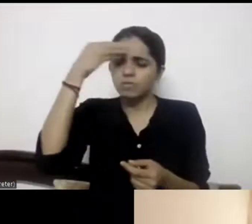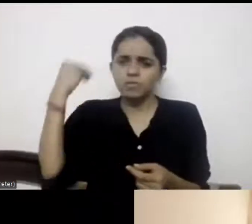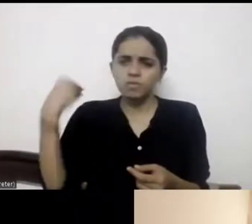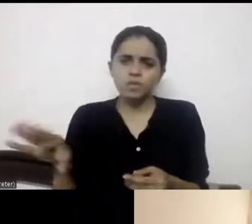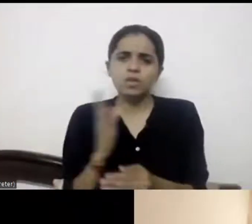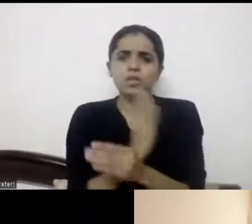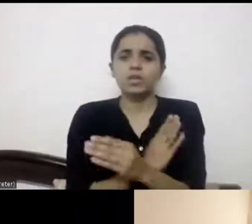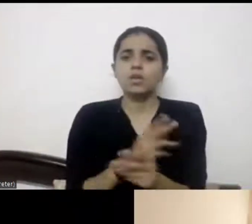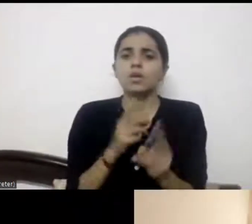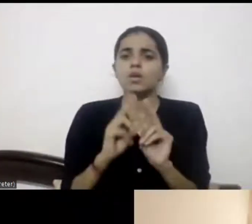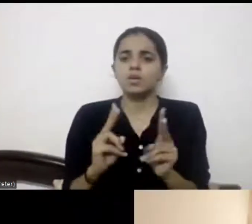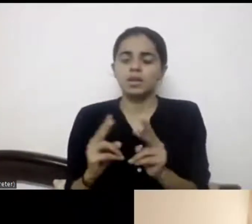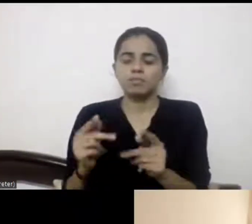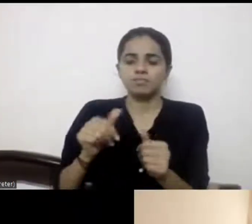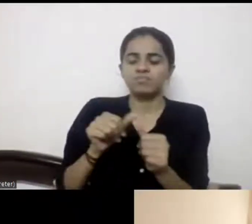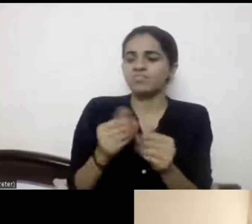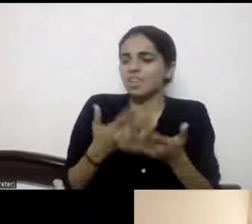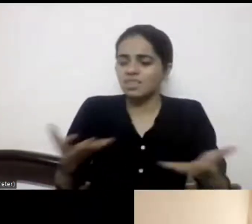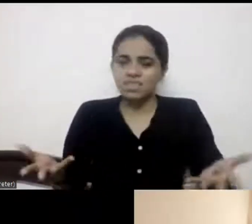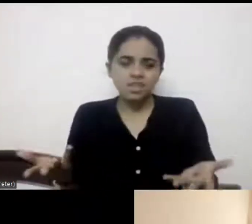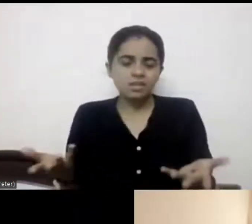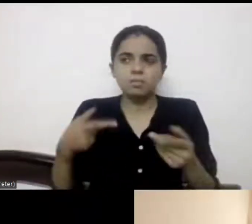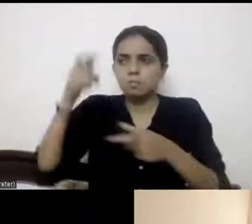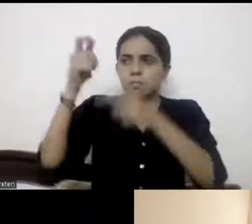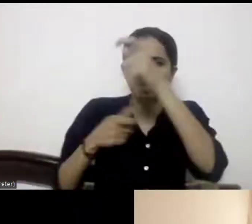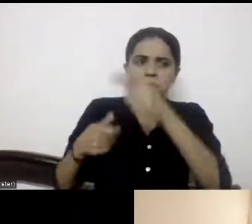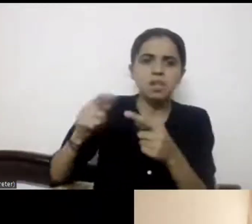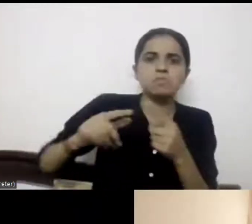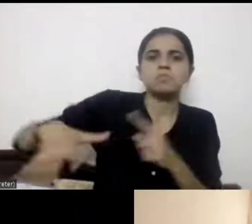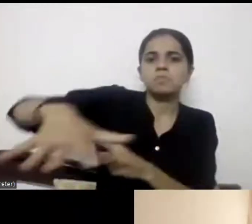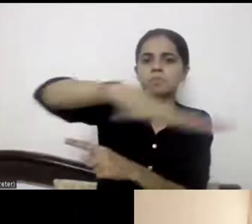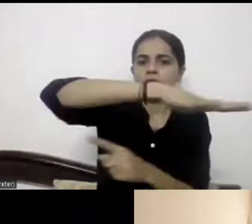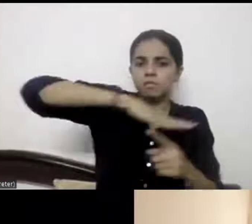talk about things around us.